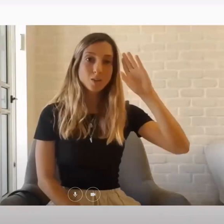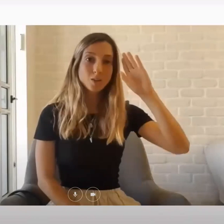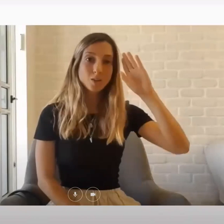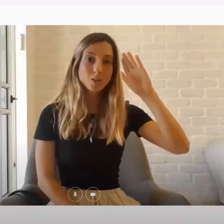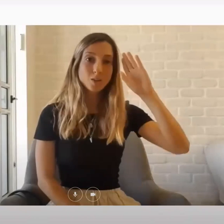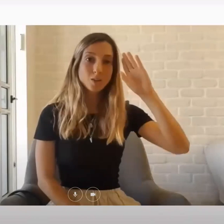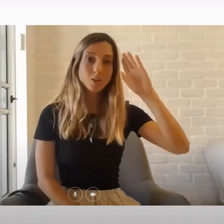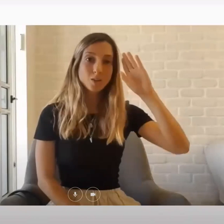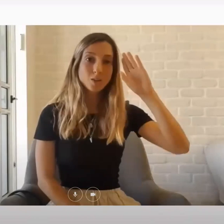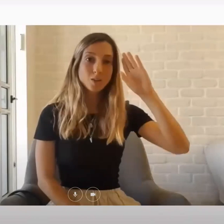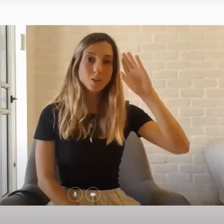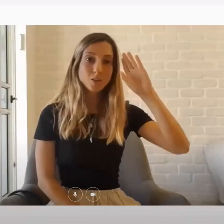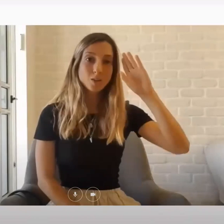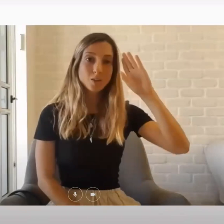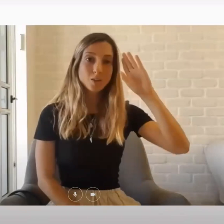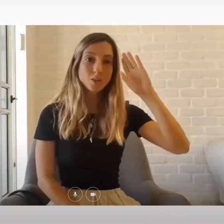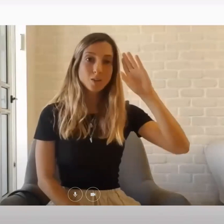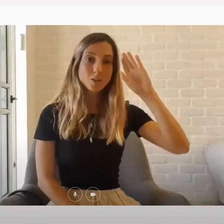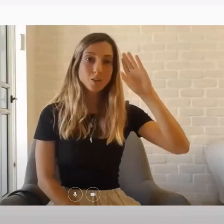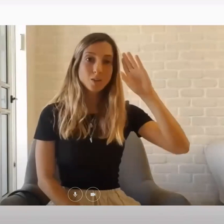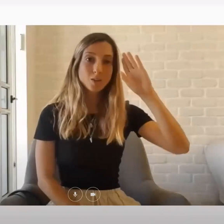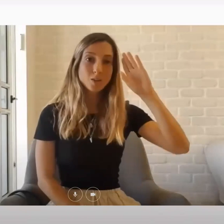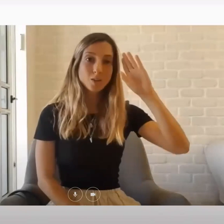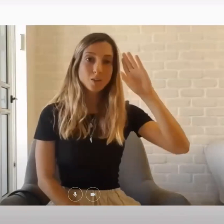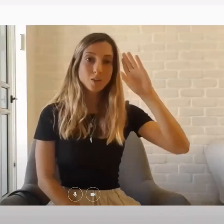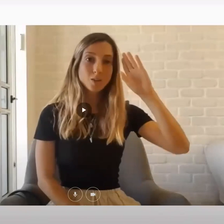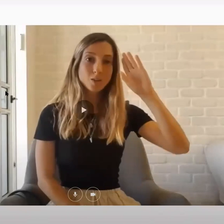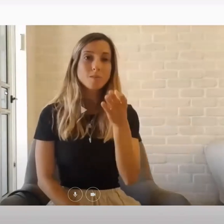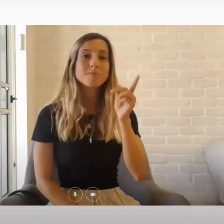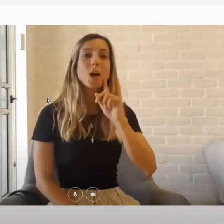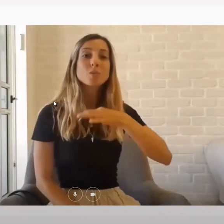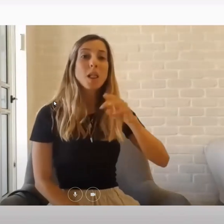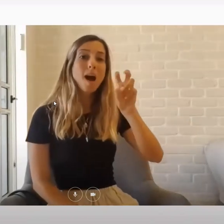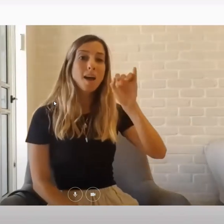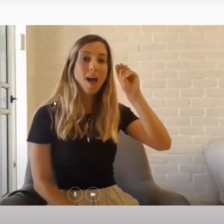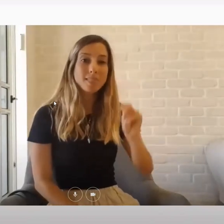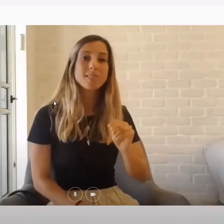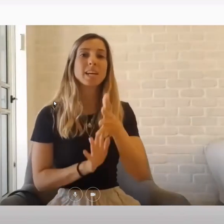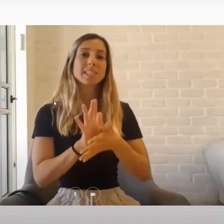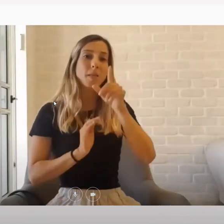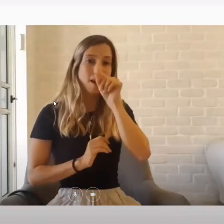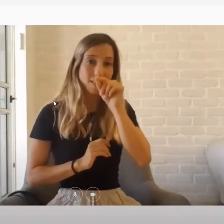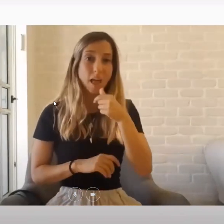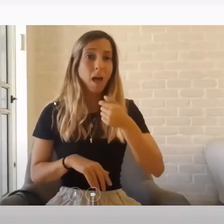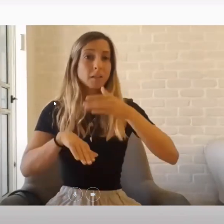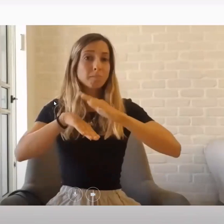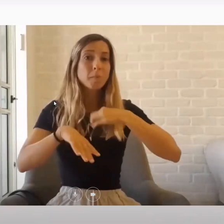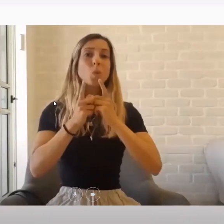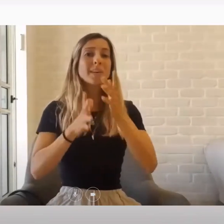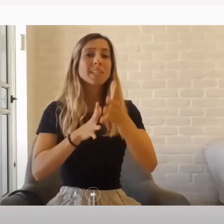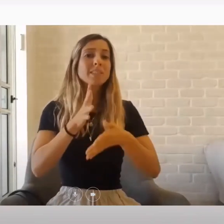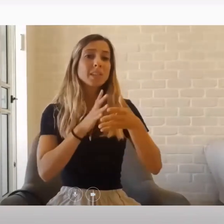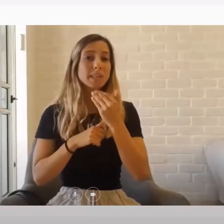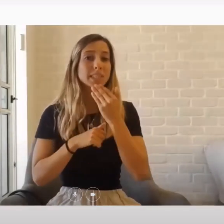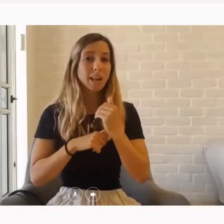some indication in the top left in the yellow box there going Yes, up. yes, yes. Yes. So that's what you can see right now when she started